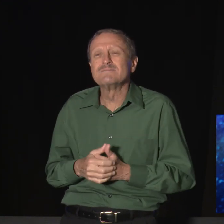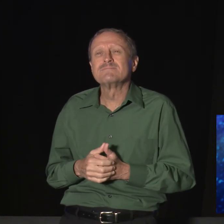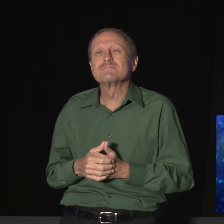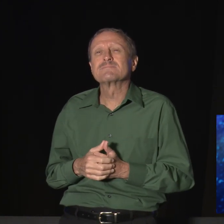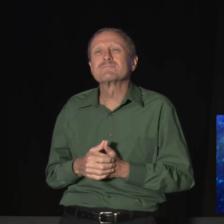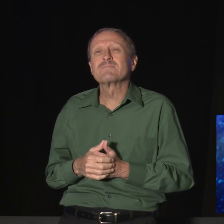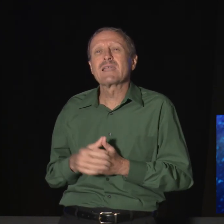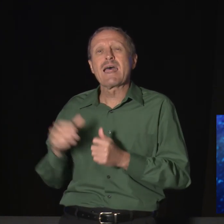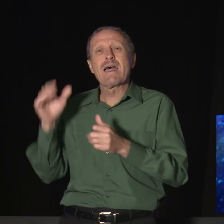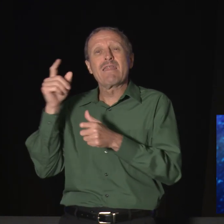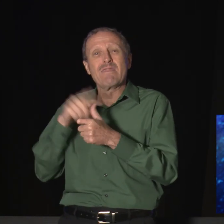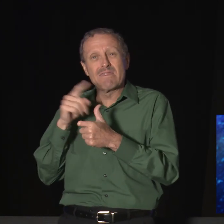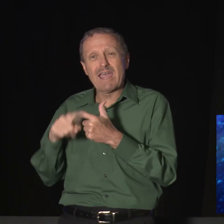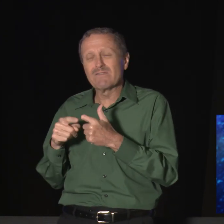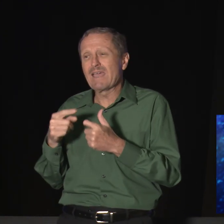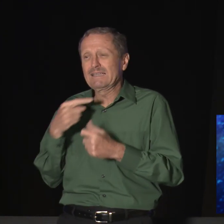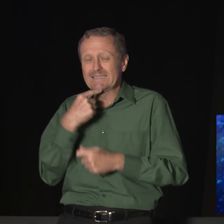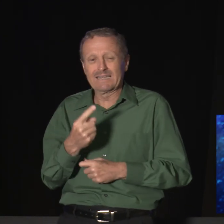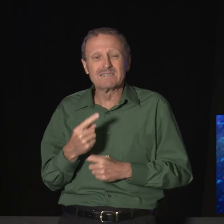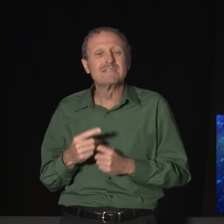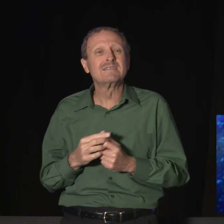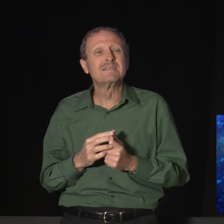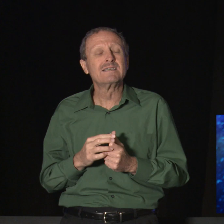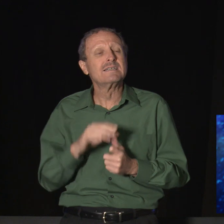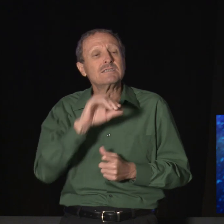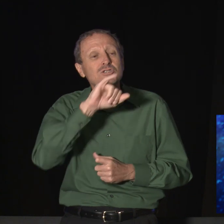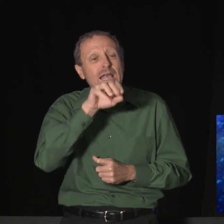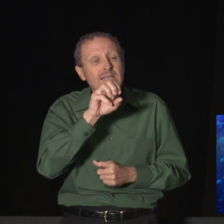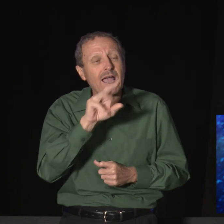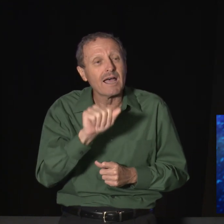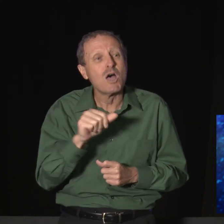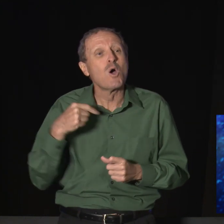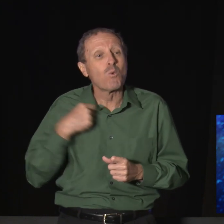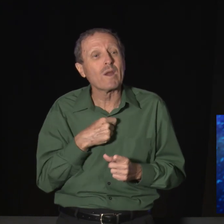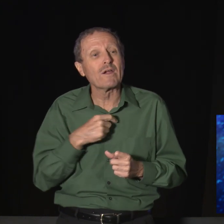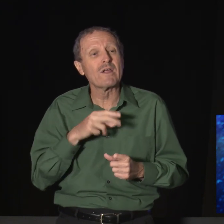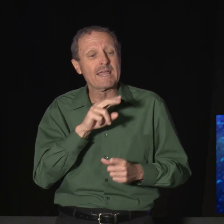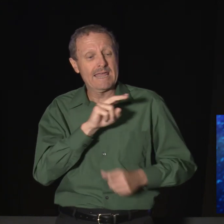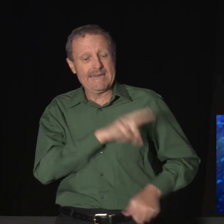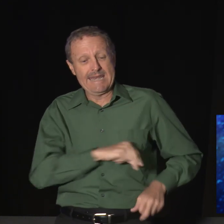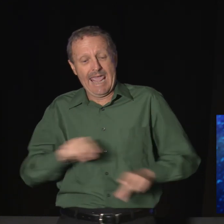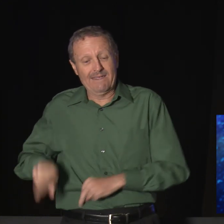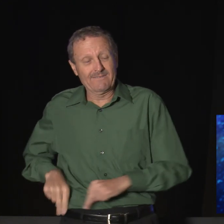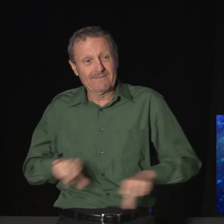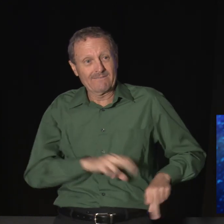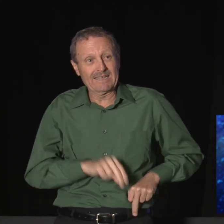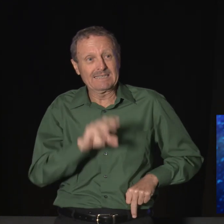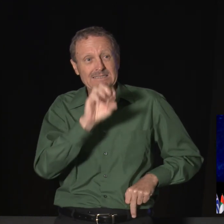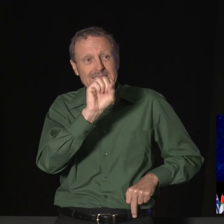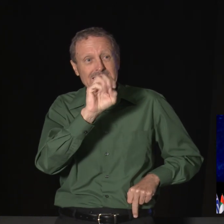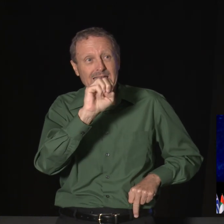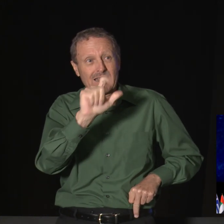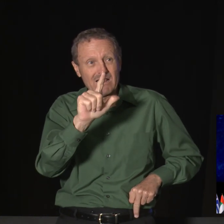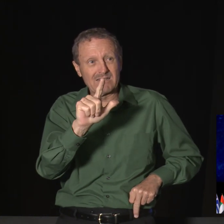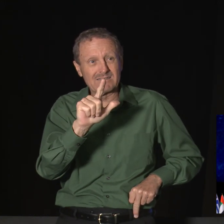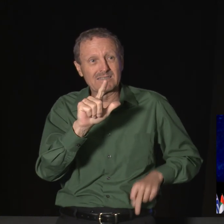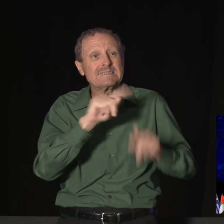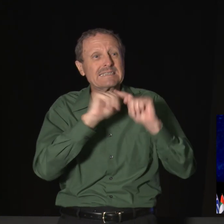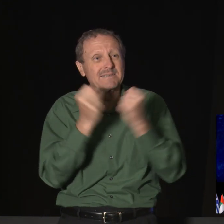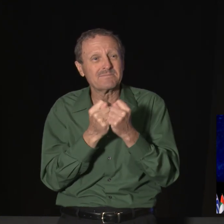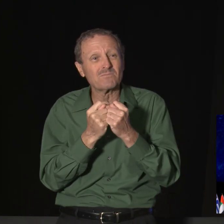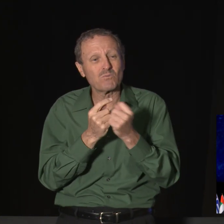Then they identify themselves. Jessica, we're Navy SEALs. We're here to take you